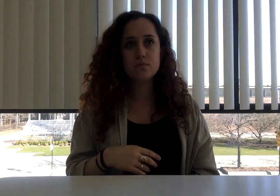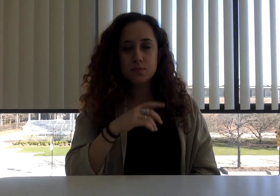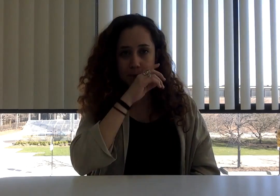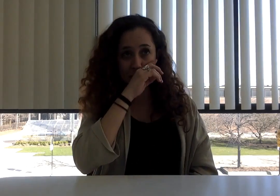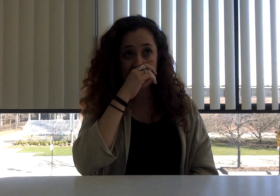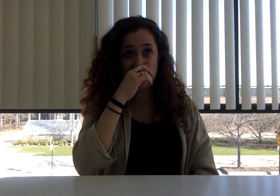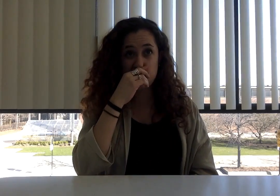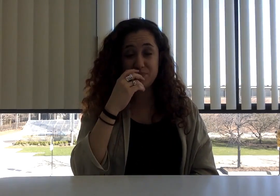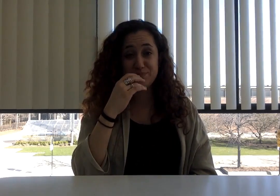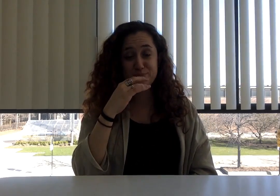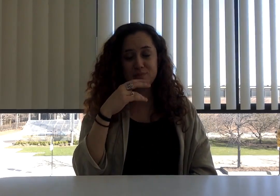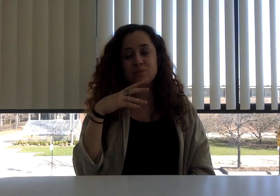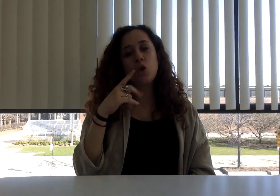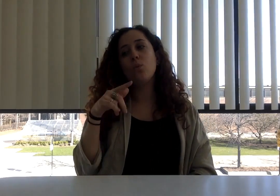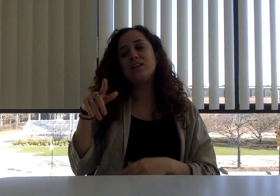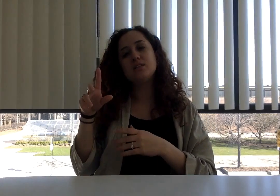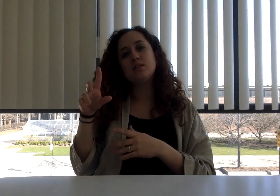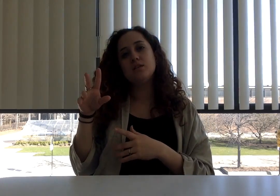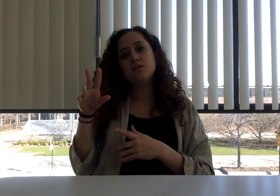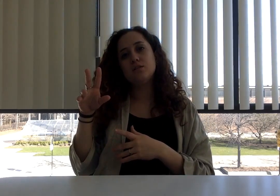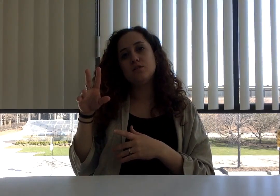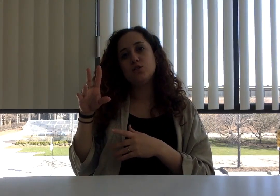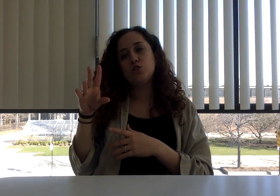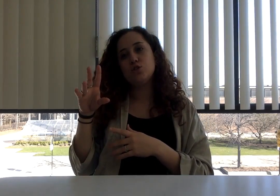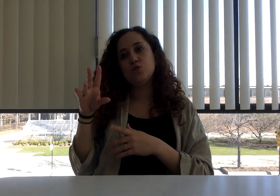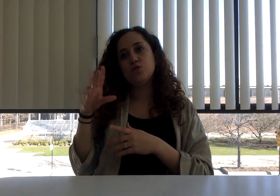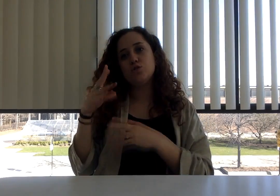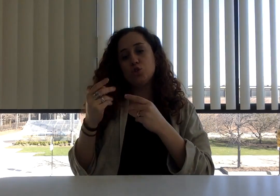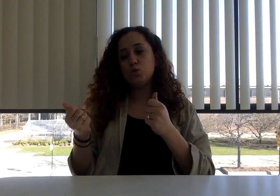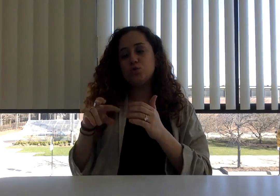is the unique point where those 3 planes intersect.